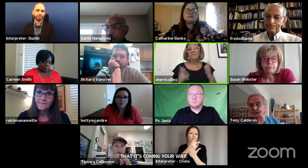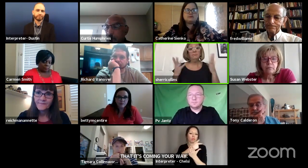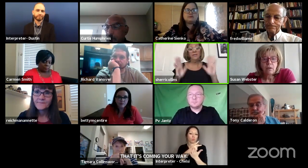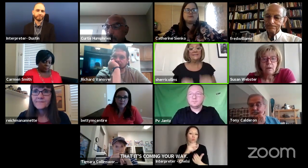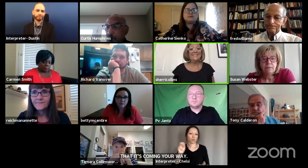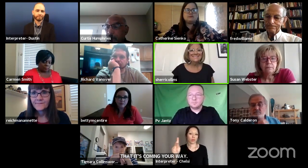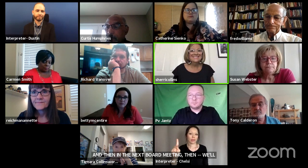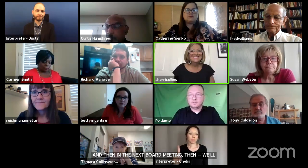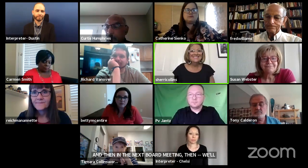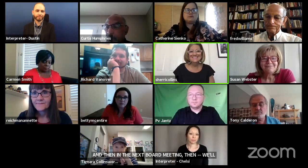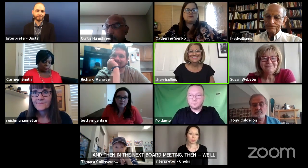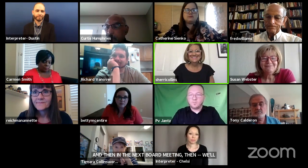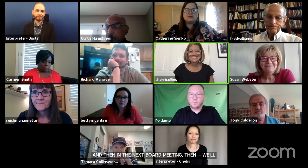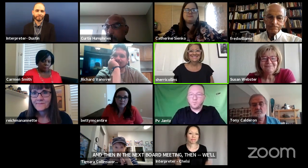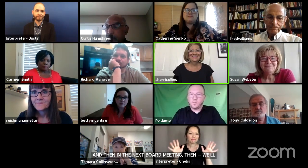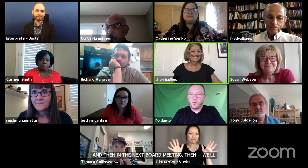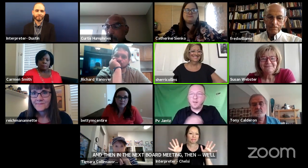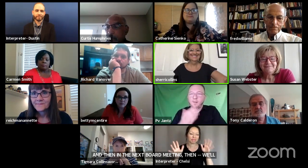Okay, that's it.